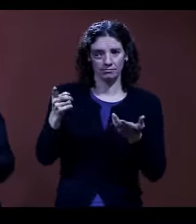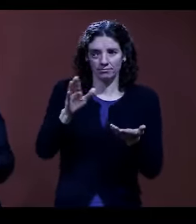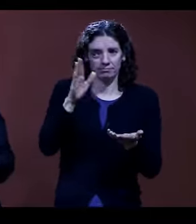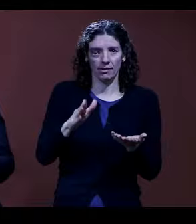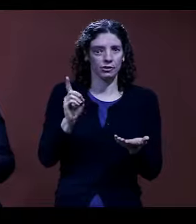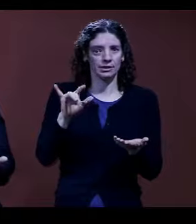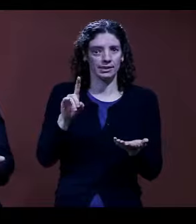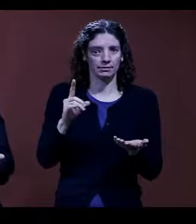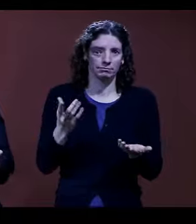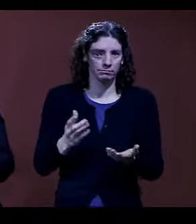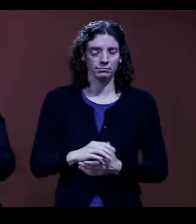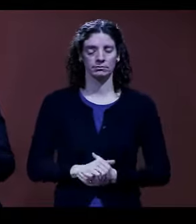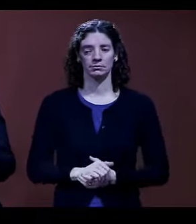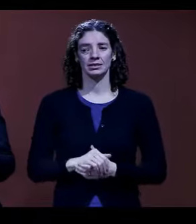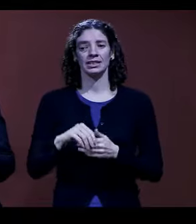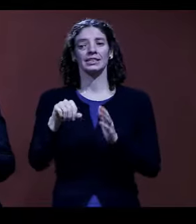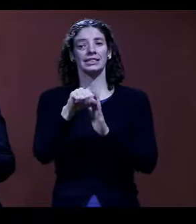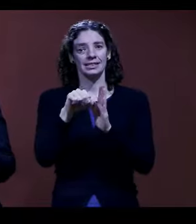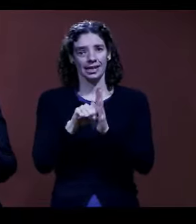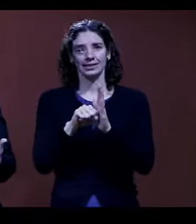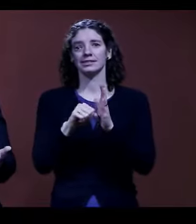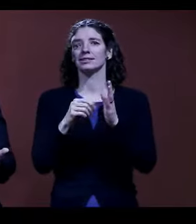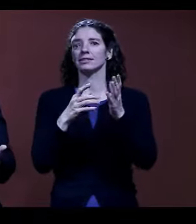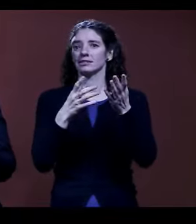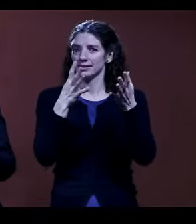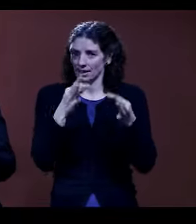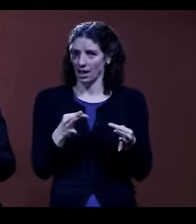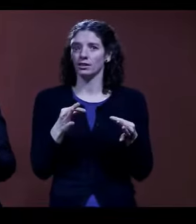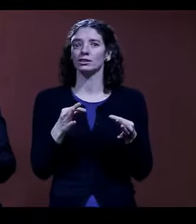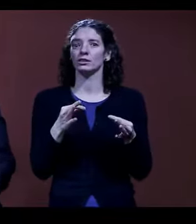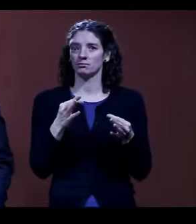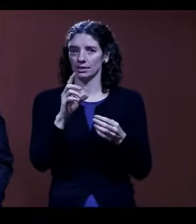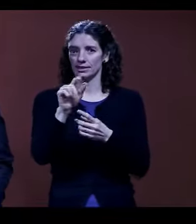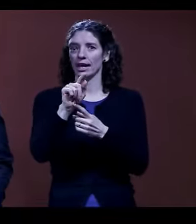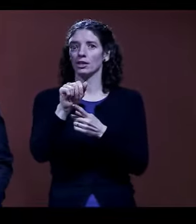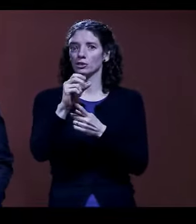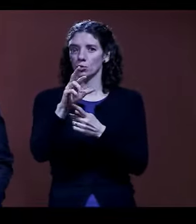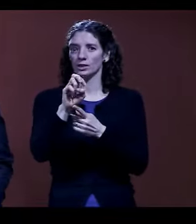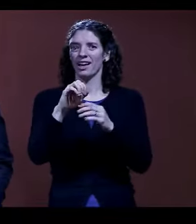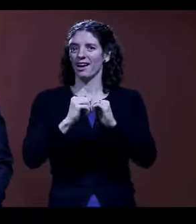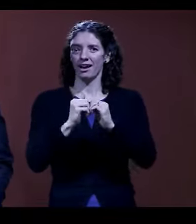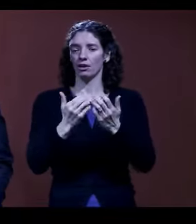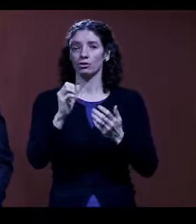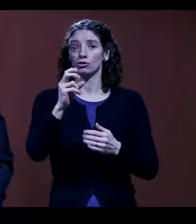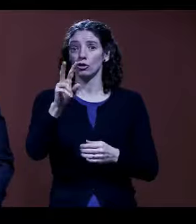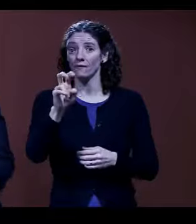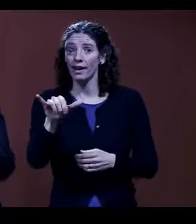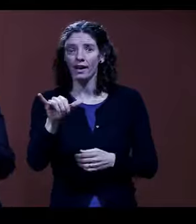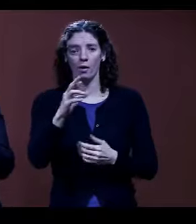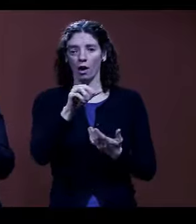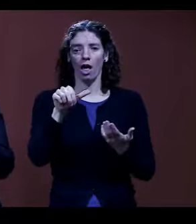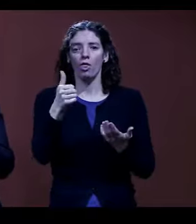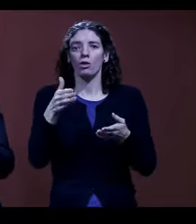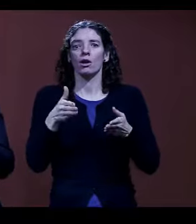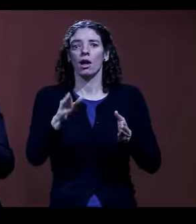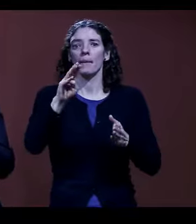data source. Some do survey, some do other types of method collecting. So